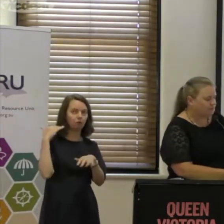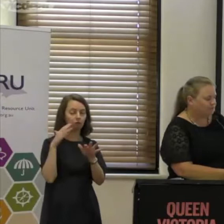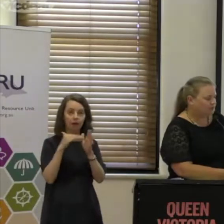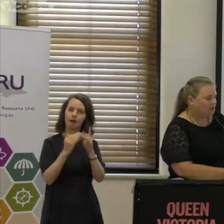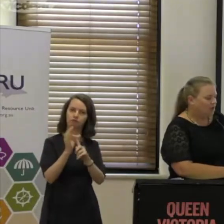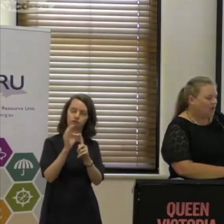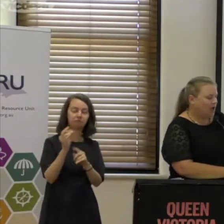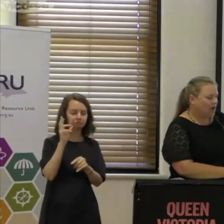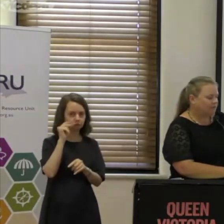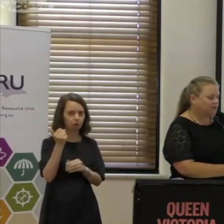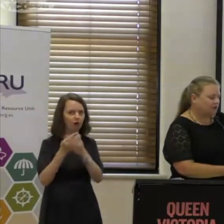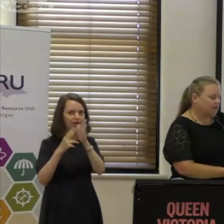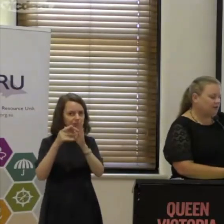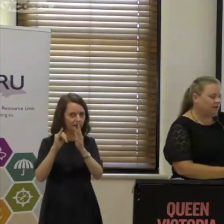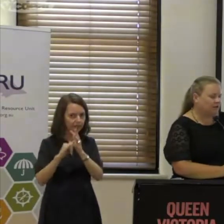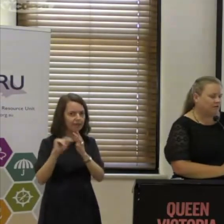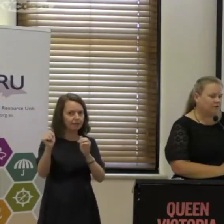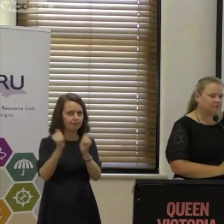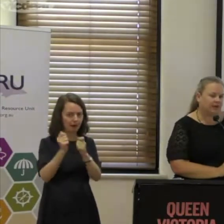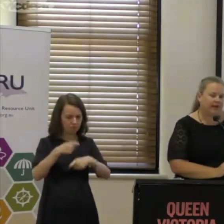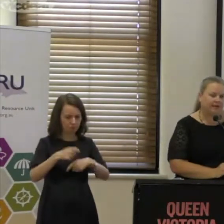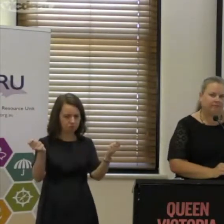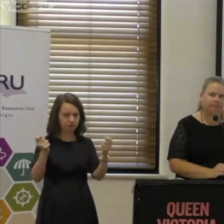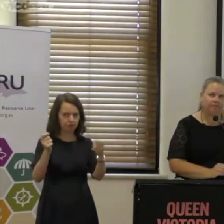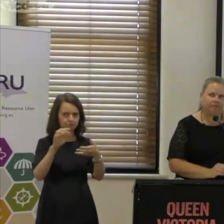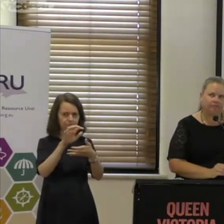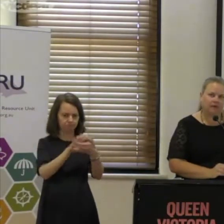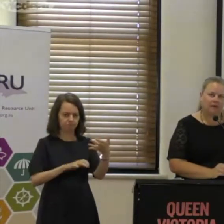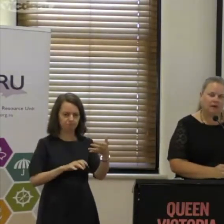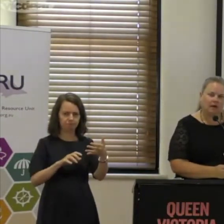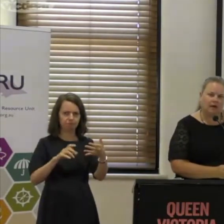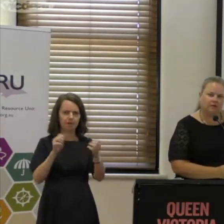sure. So in the first plan